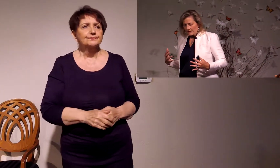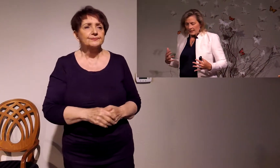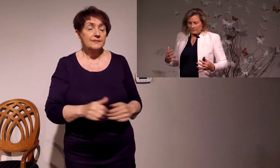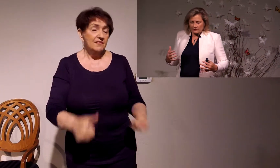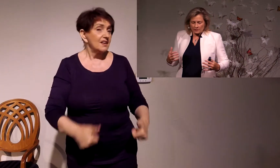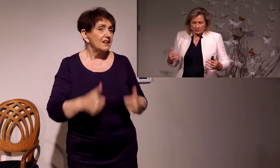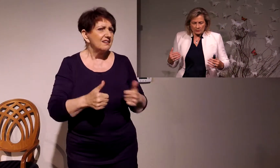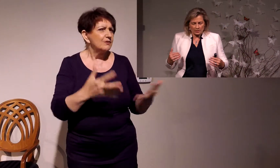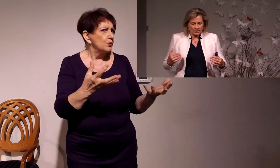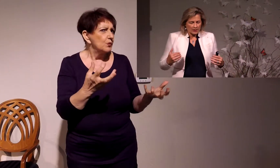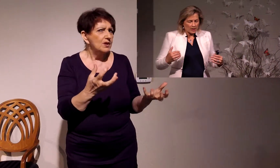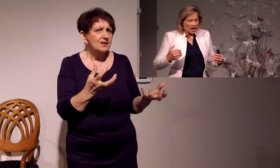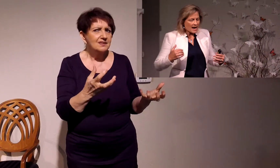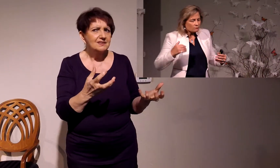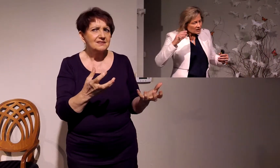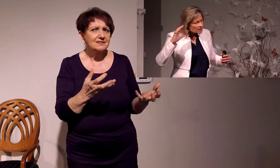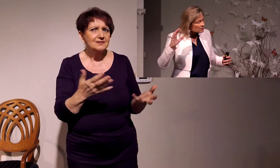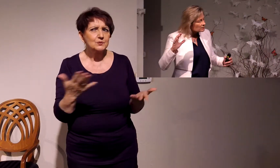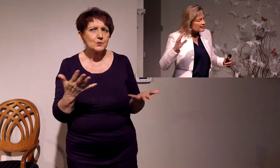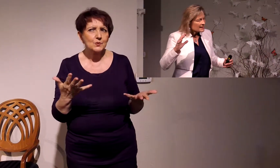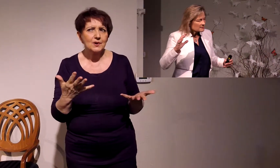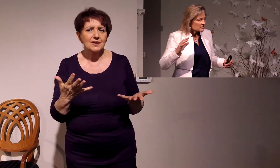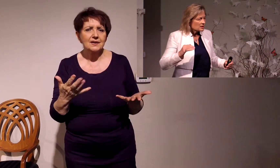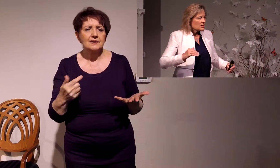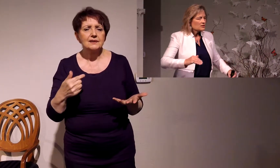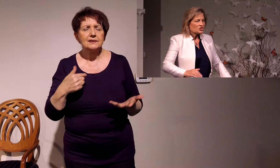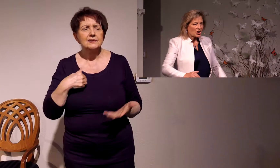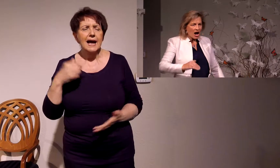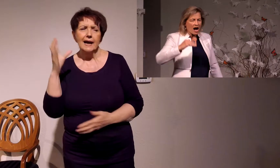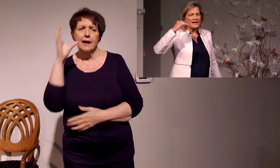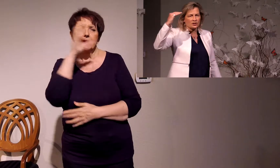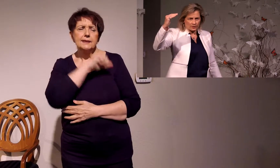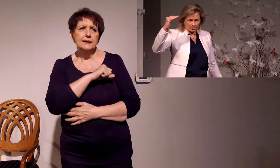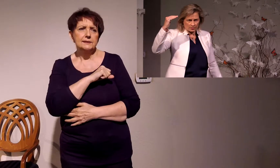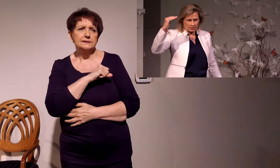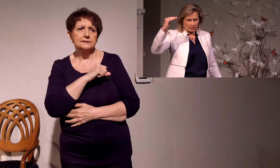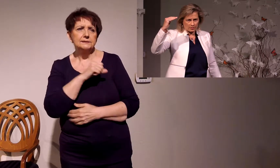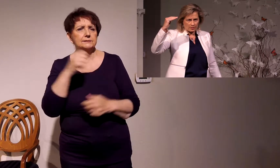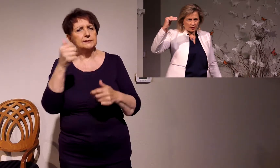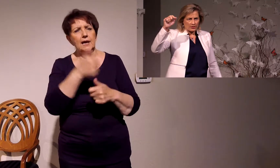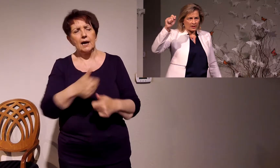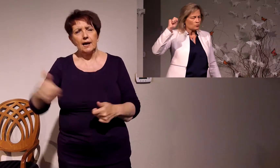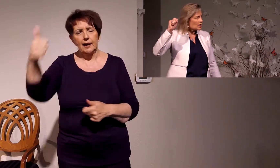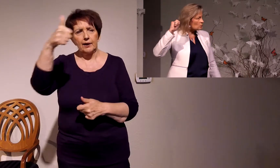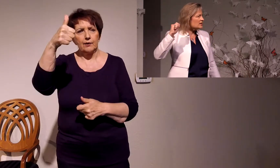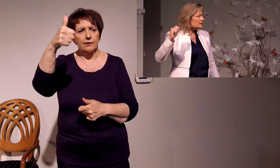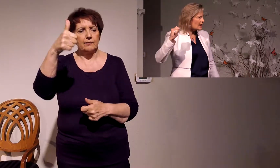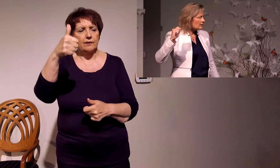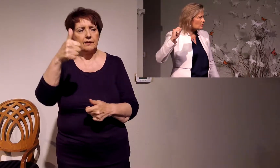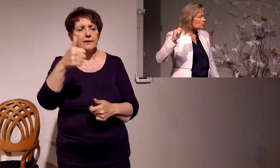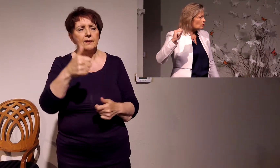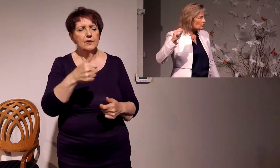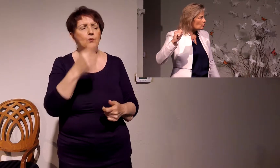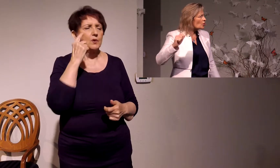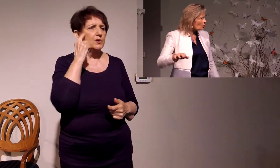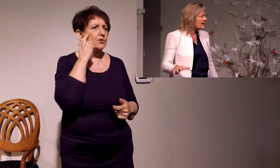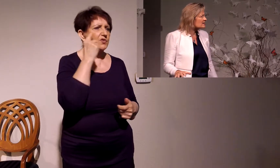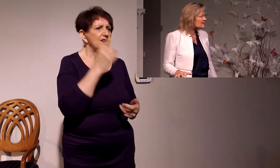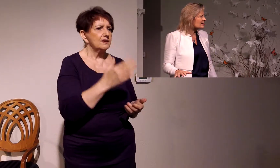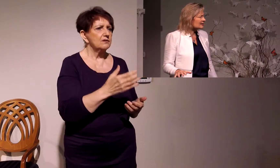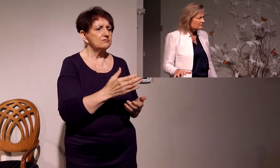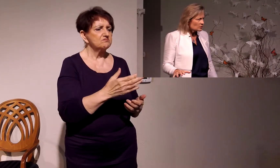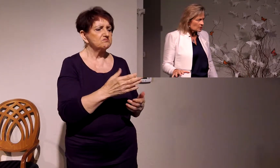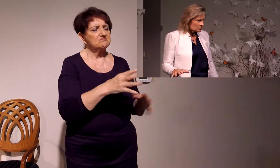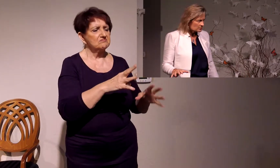want to live, I'm going to guess, is higher than what we think we're